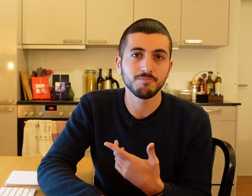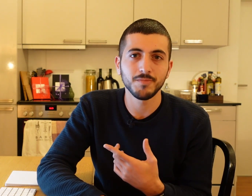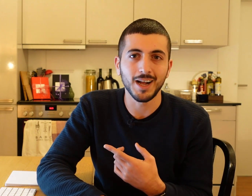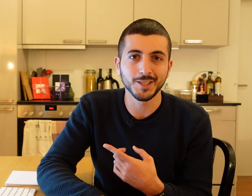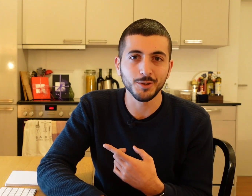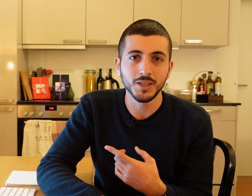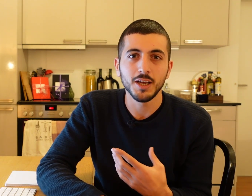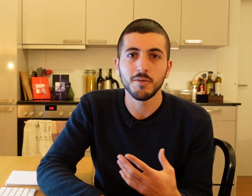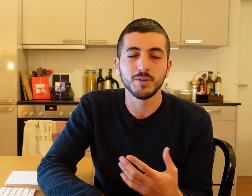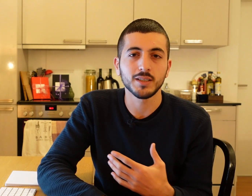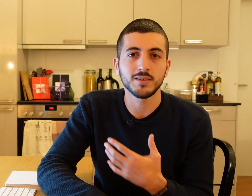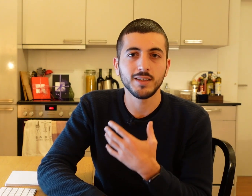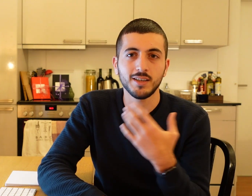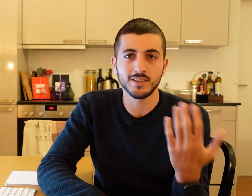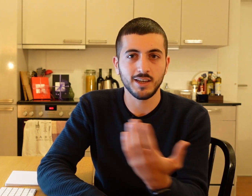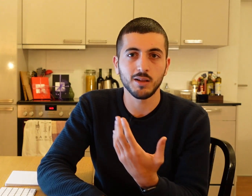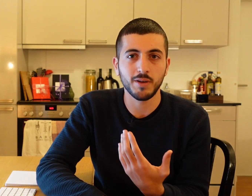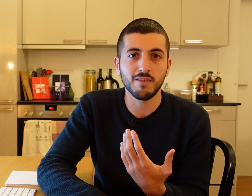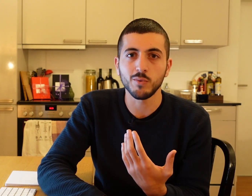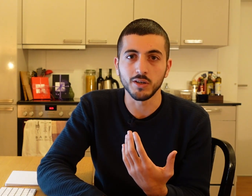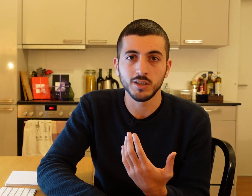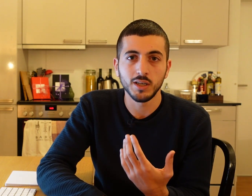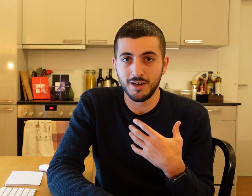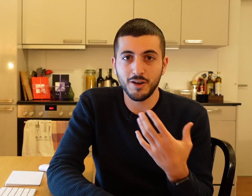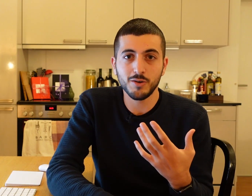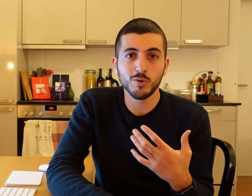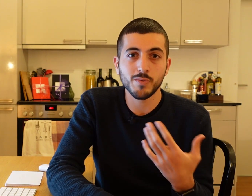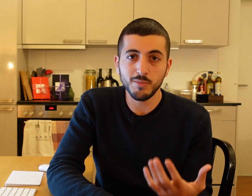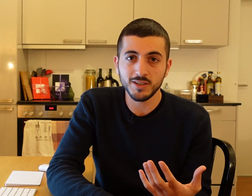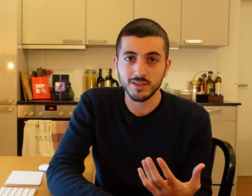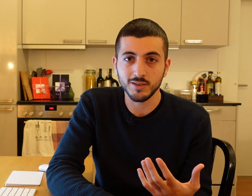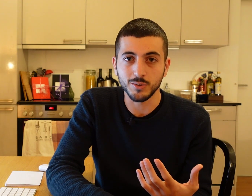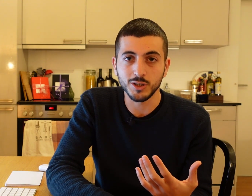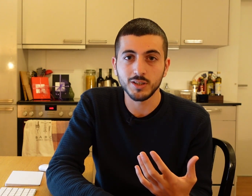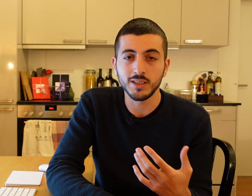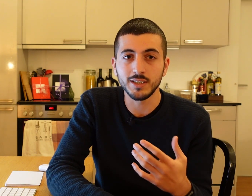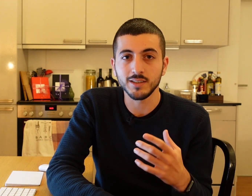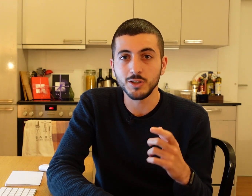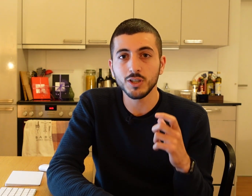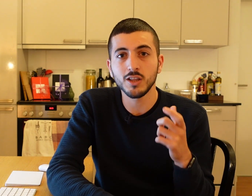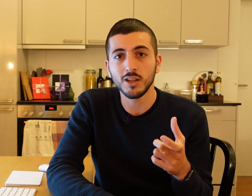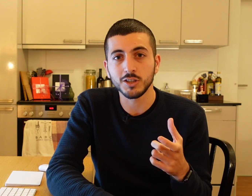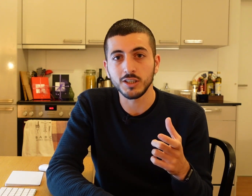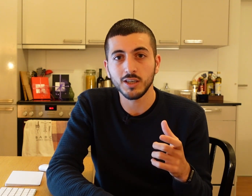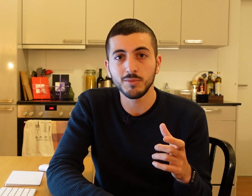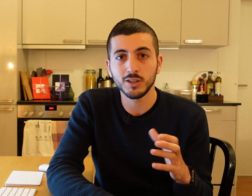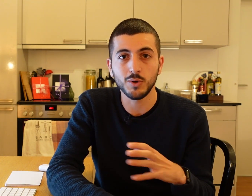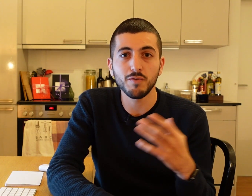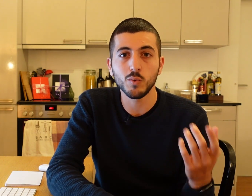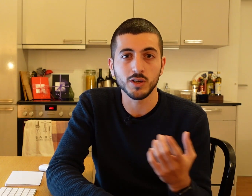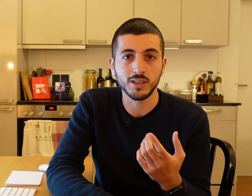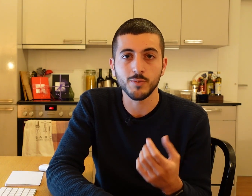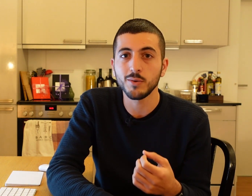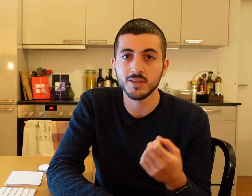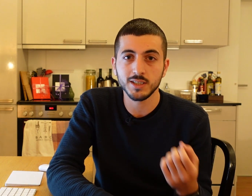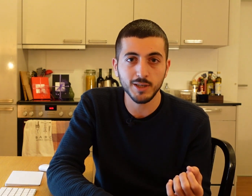I'll do, but that doesn't help everyone. Another more promising solution is a new technology coming to